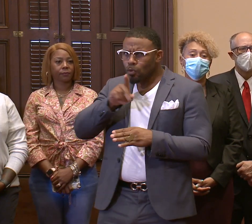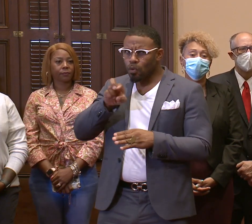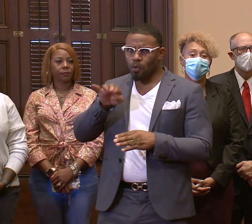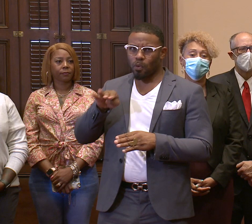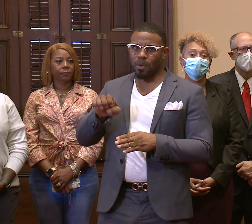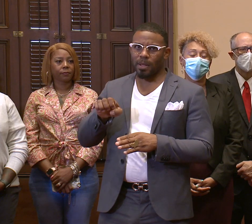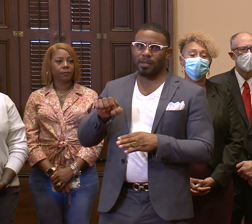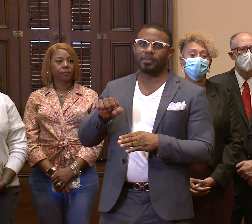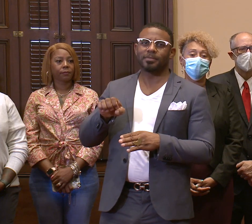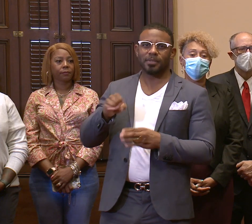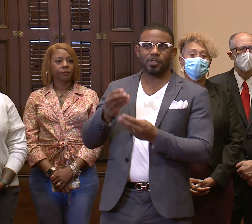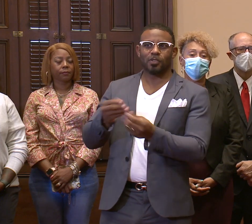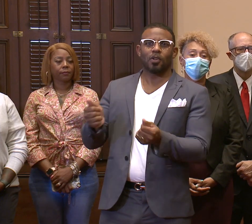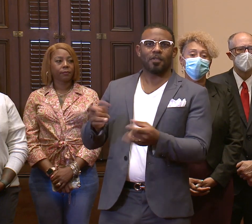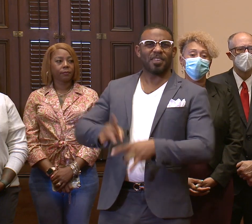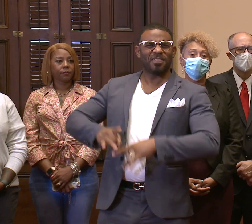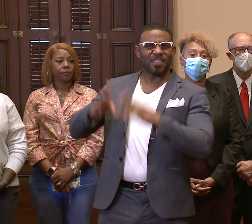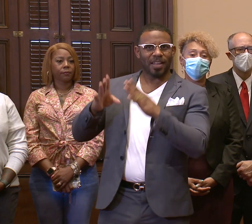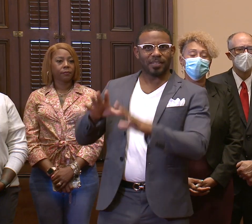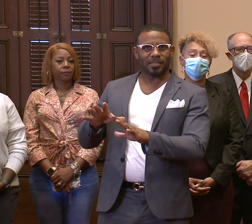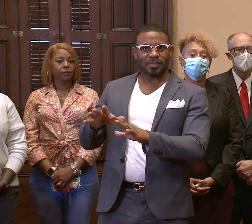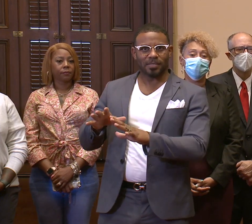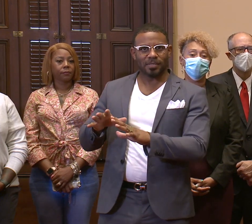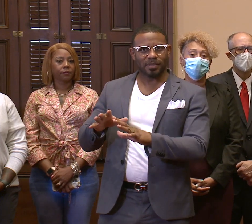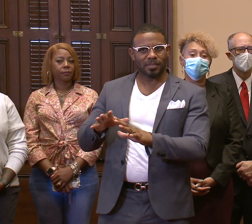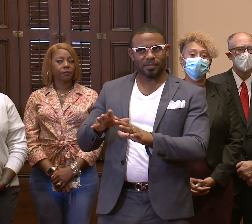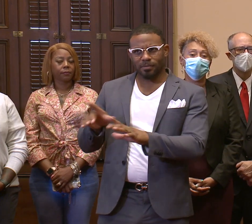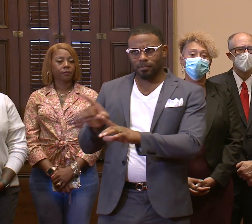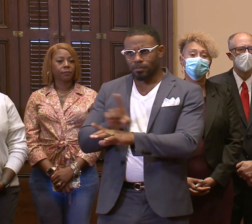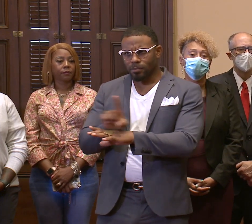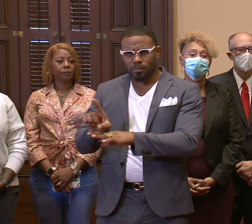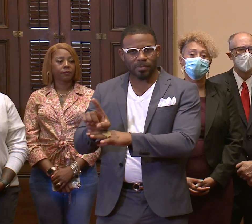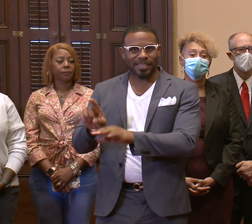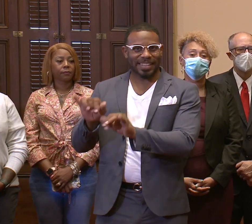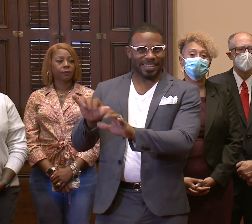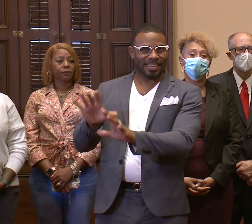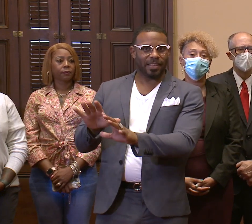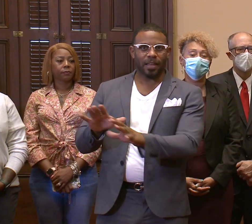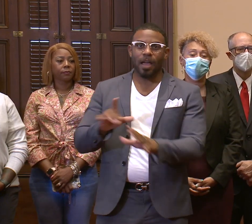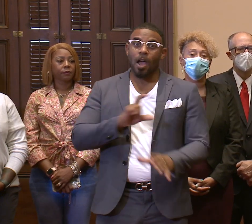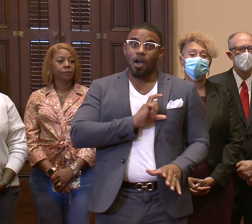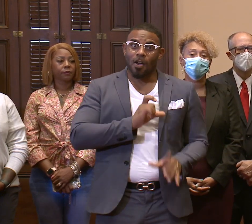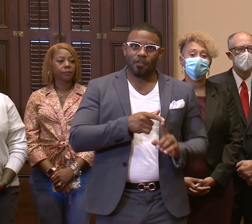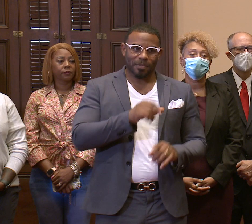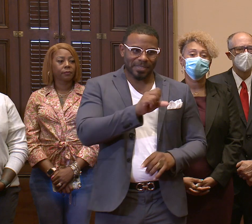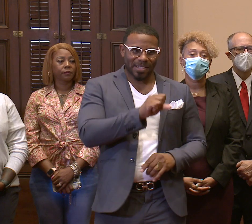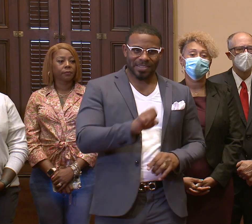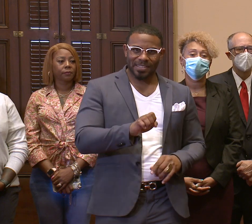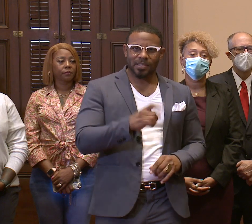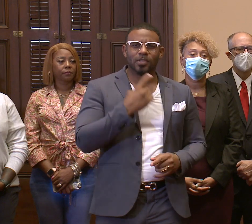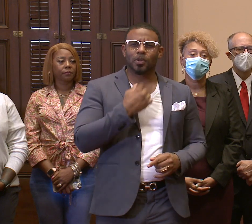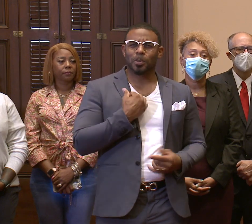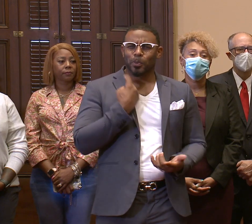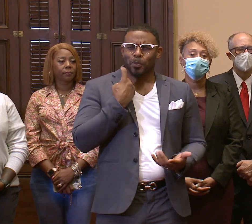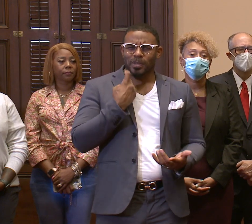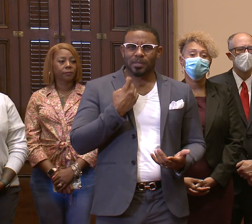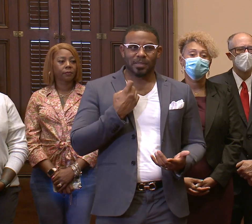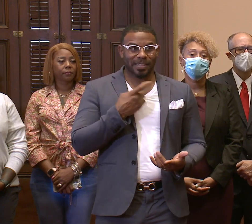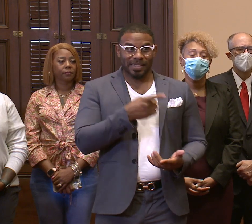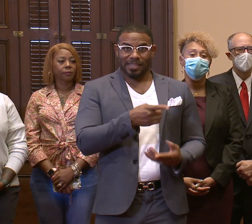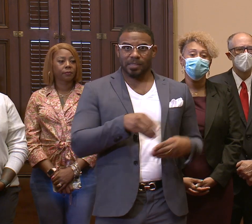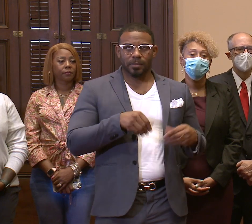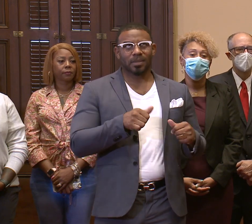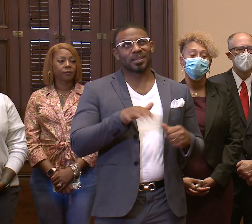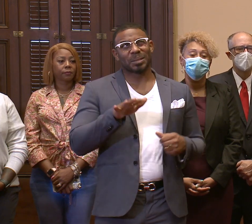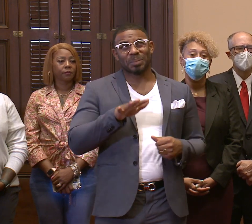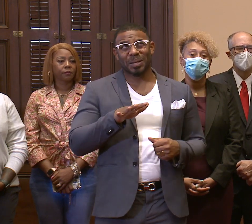time on solving violent crime and patrolling. An officer from Southeast told me recently that he